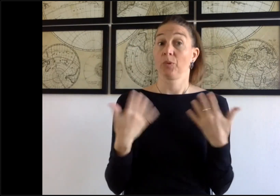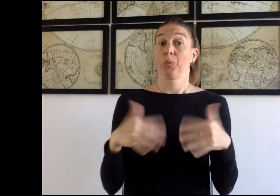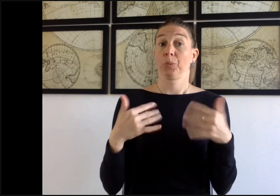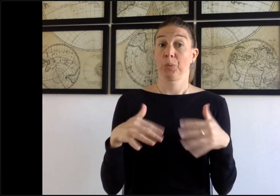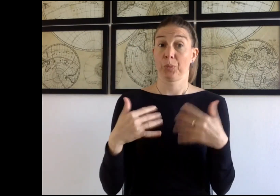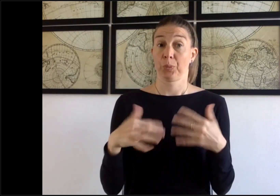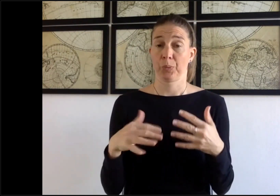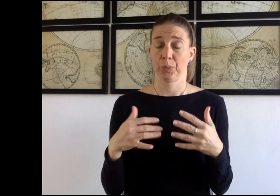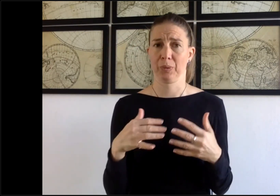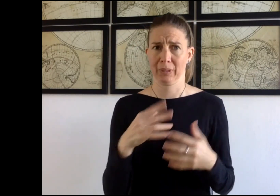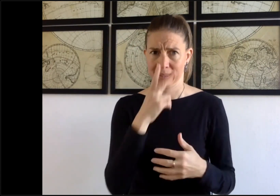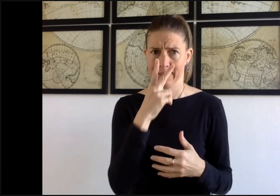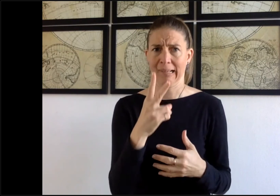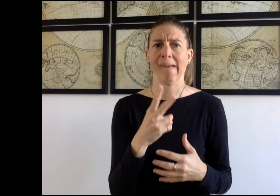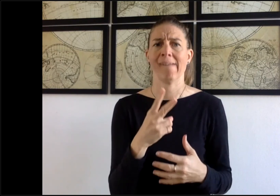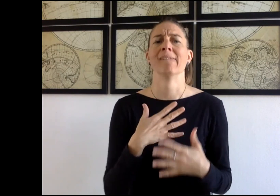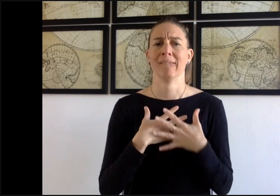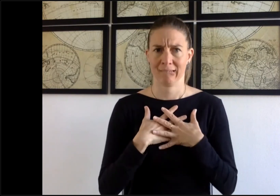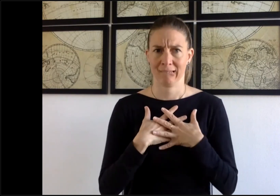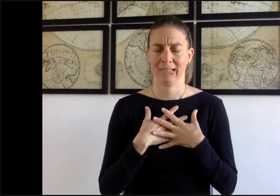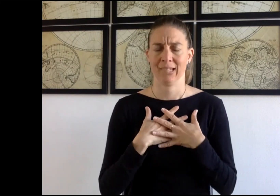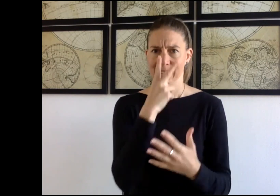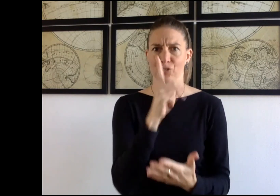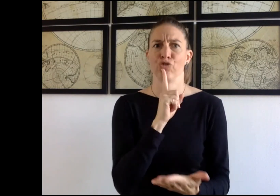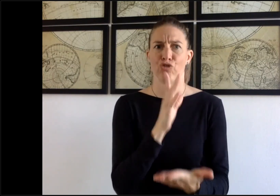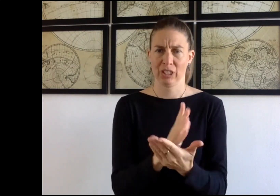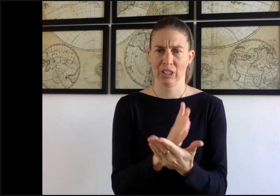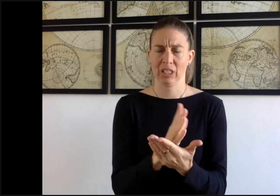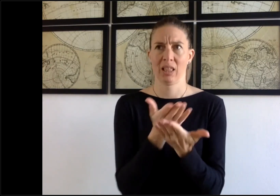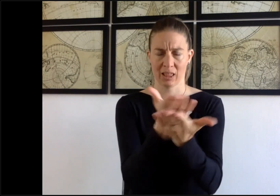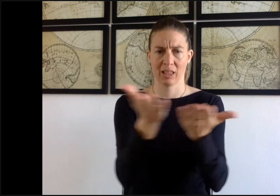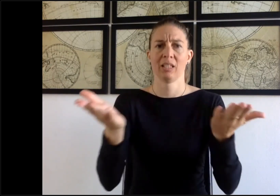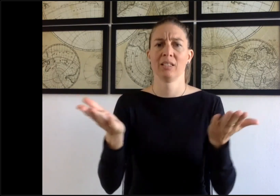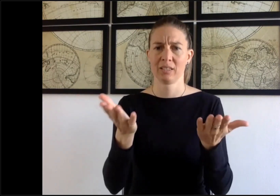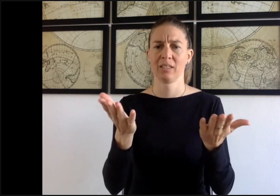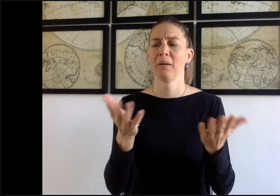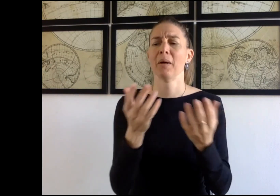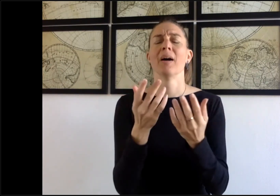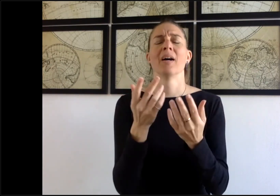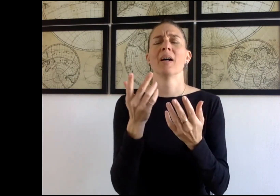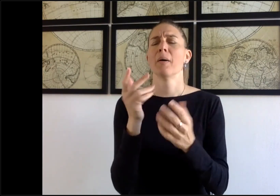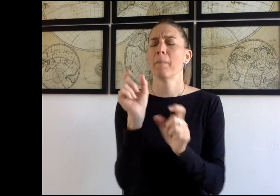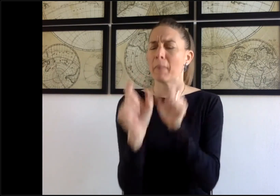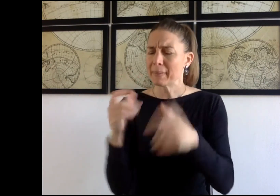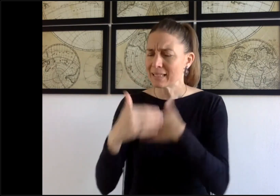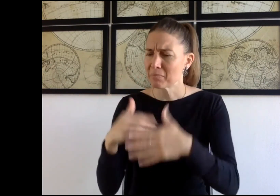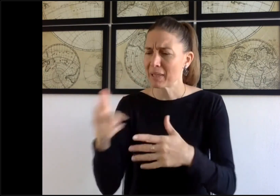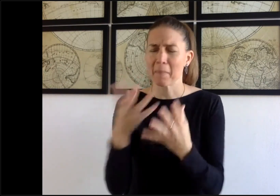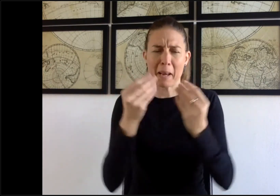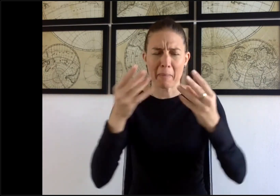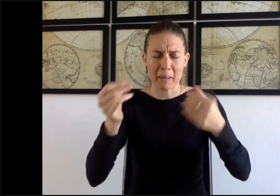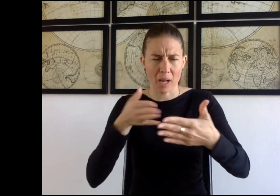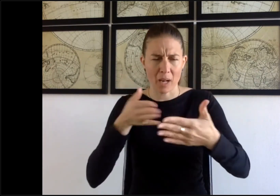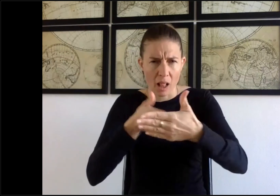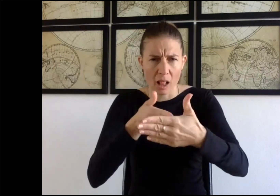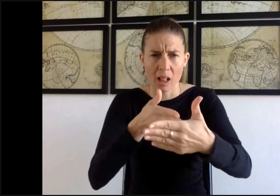to highlight the challenges that many persons with disabilities face. And I think it's particularly worrying, as we've